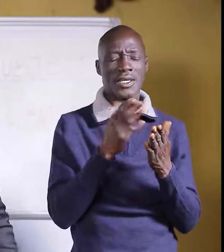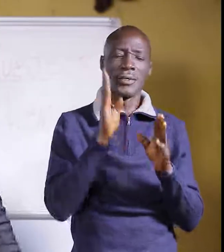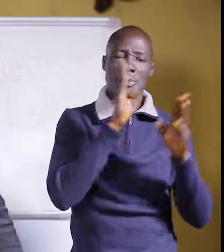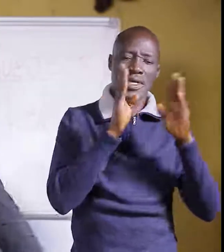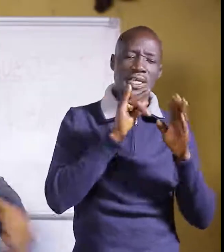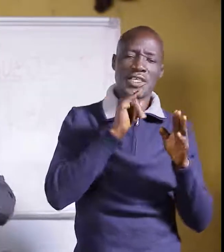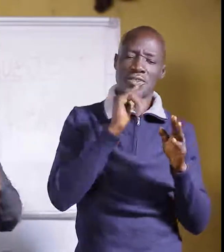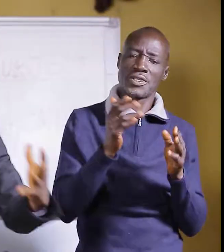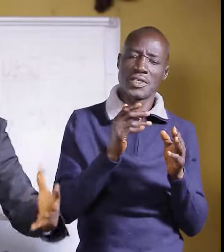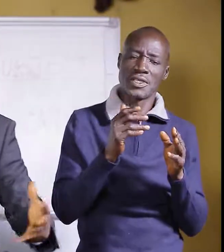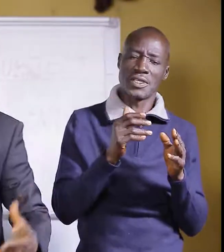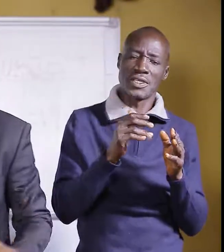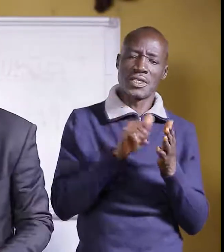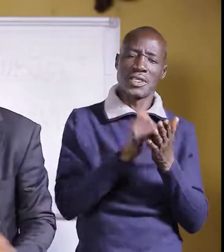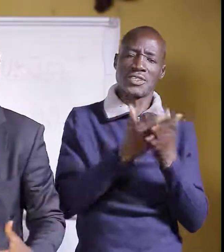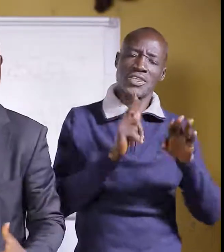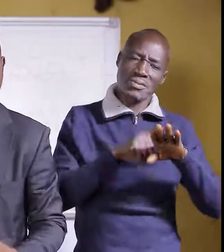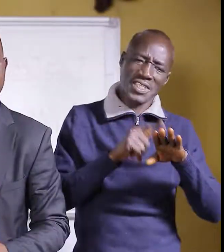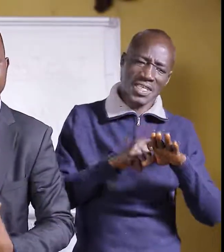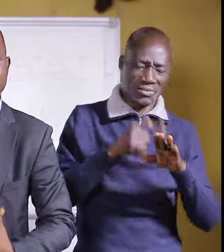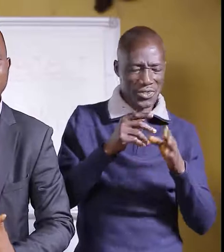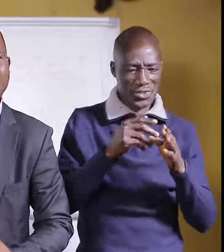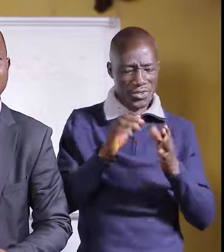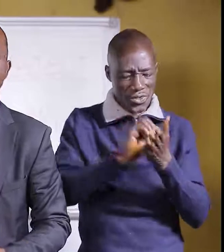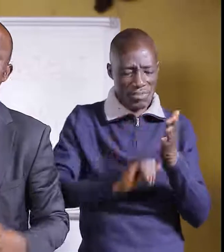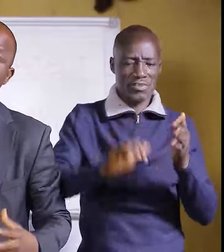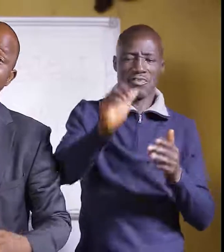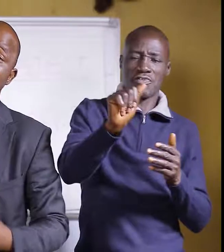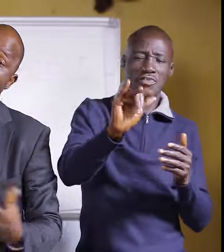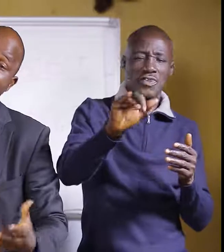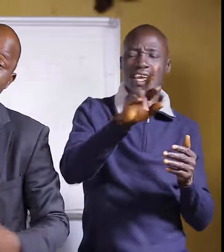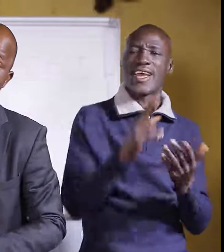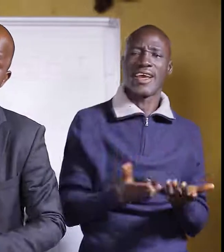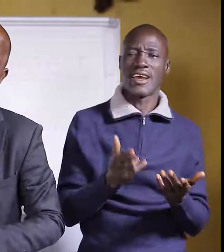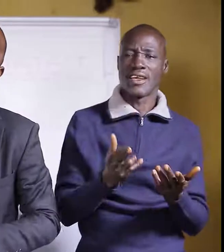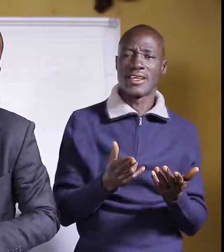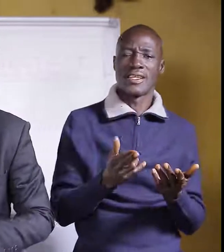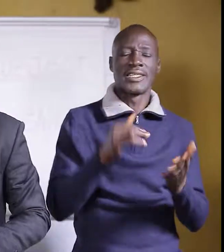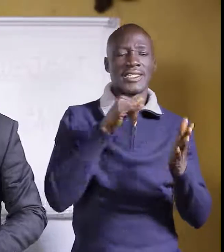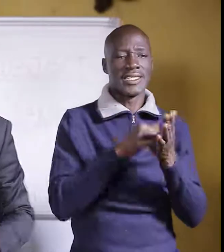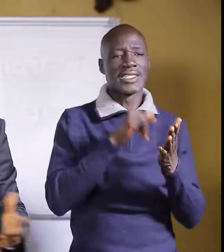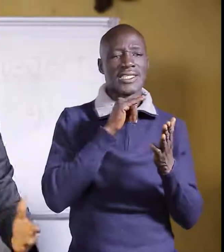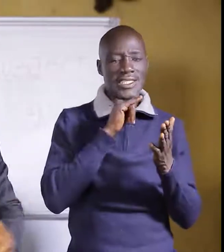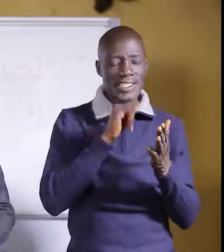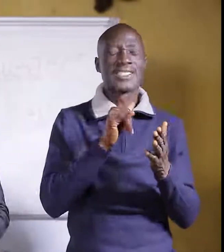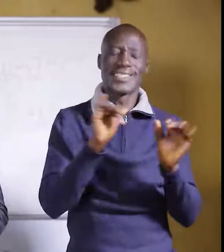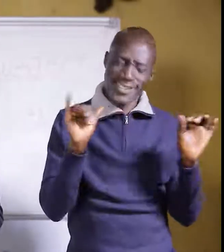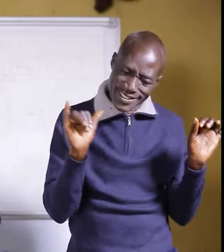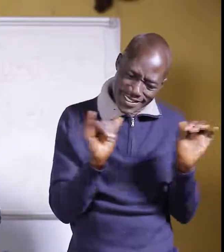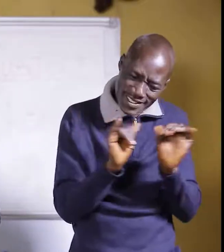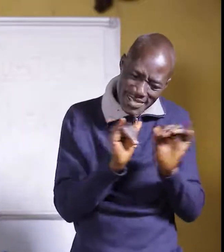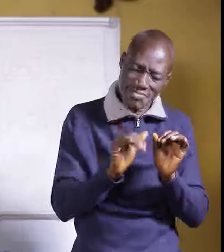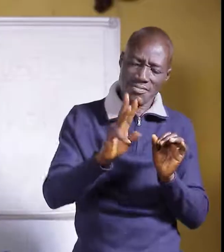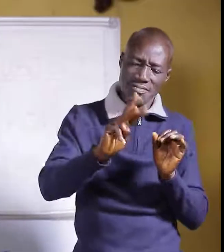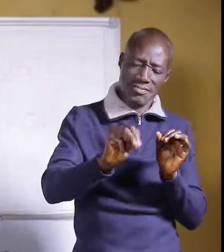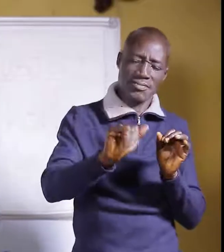you remove everything in a room, you say the room is empty. But in science, we don't see the room to be empty because it contains air. Now,